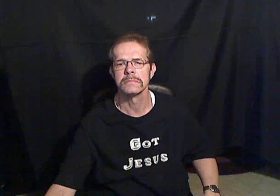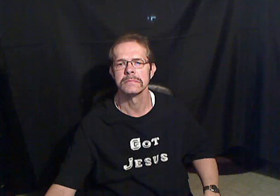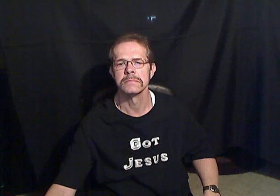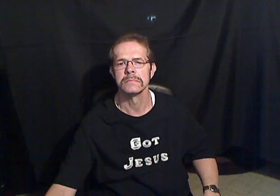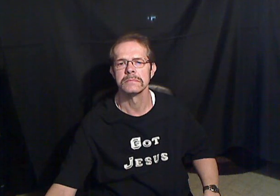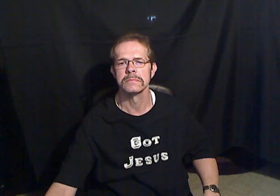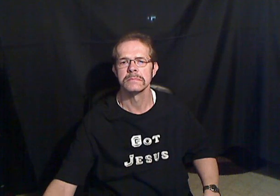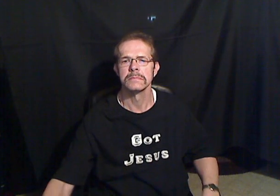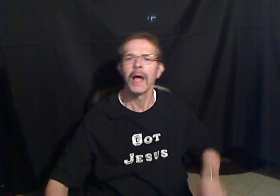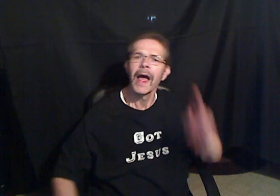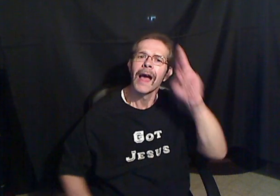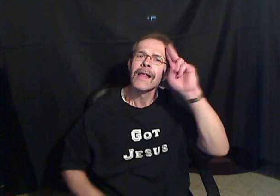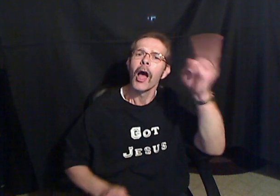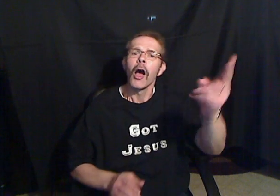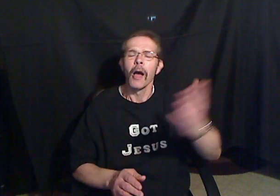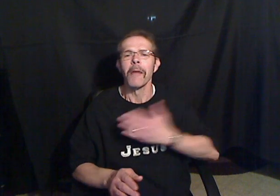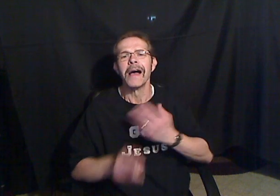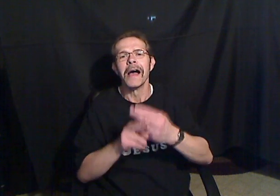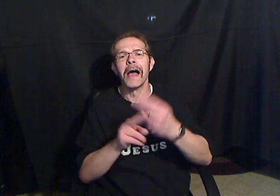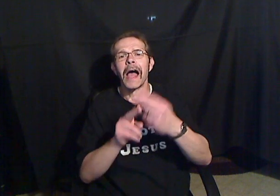Let's get started.